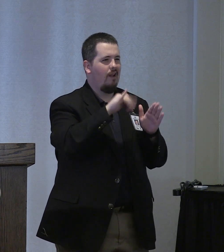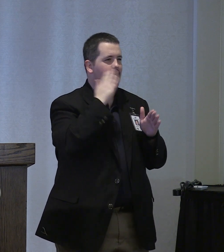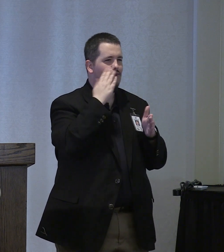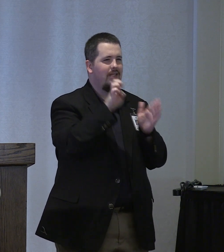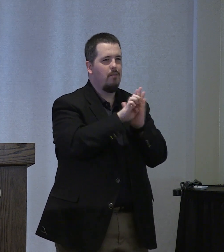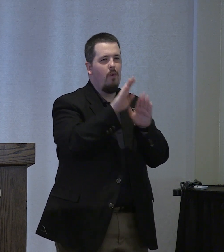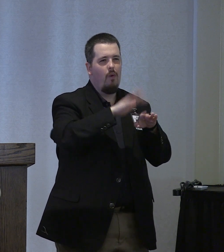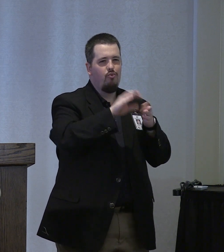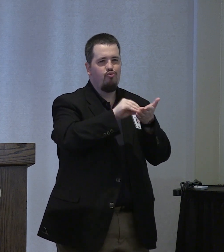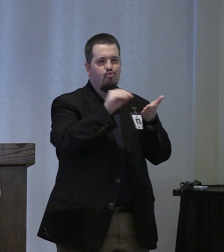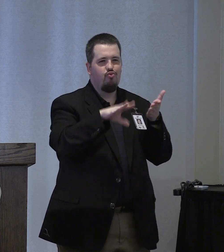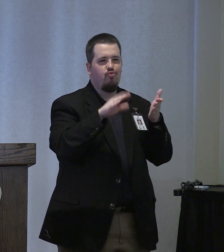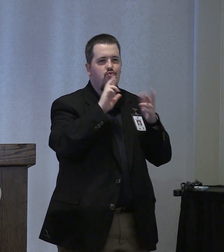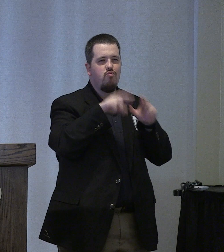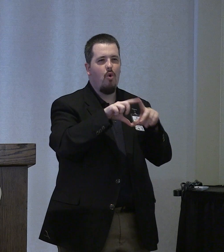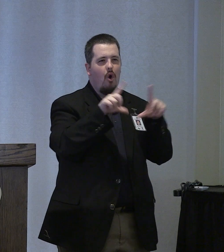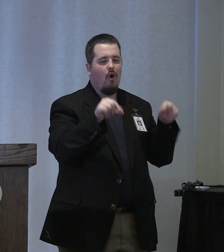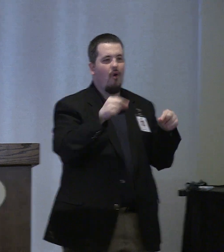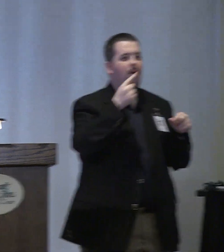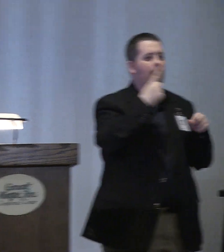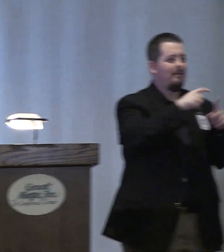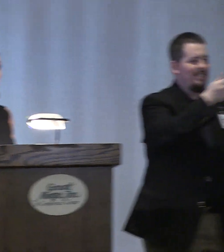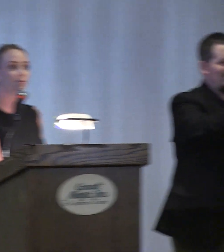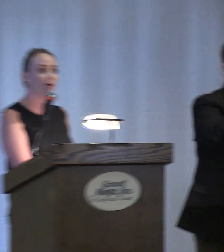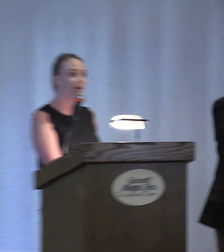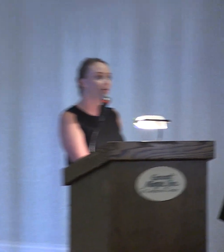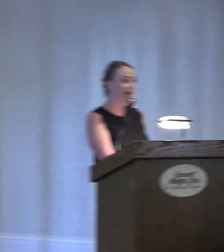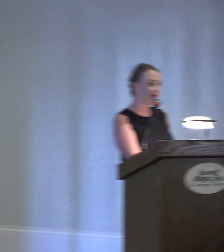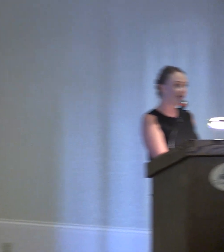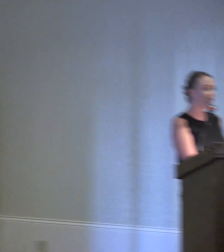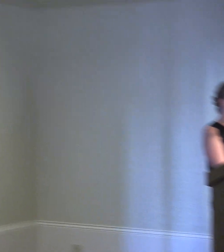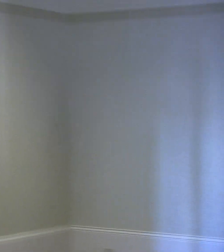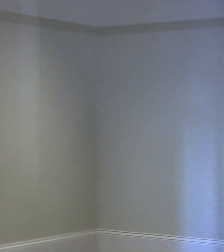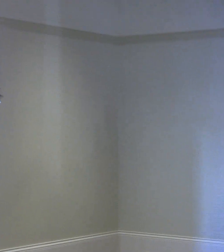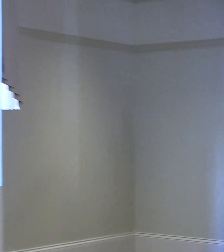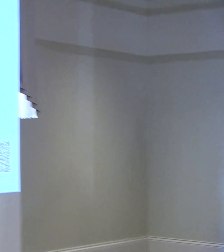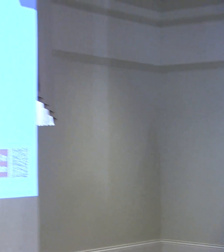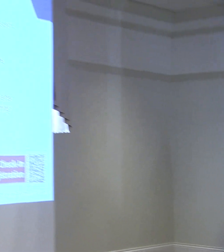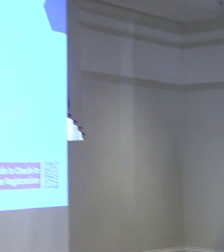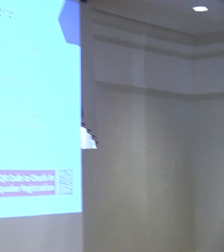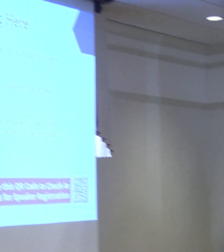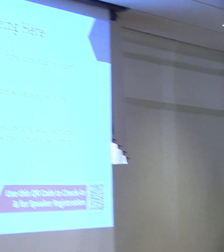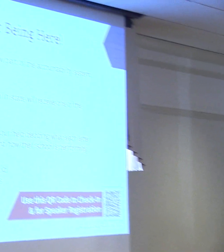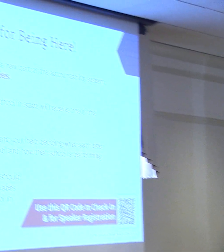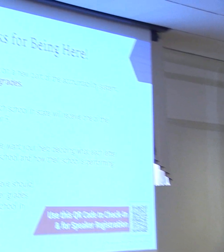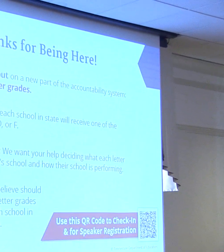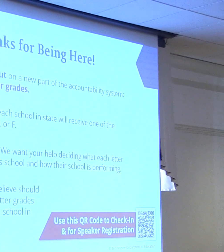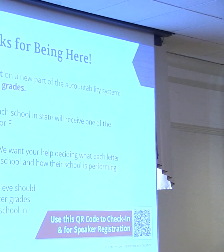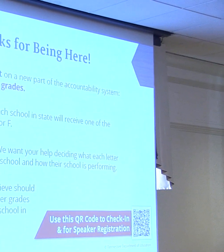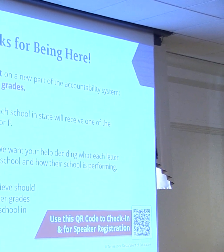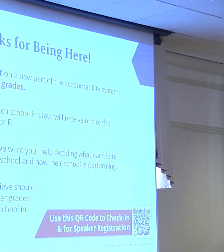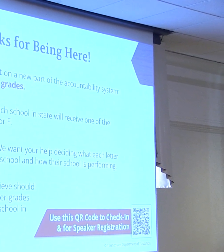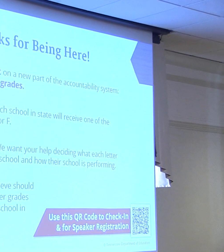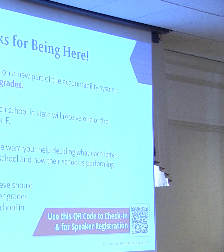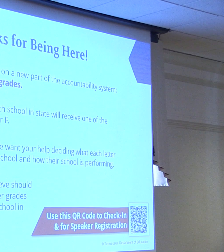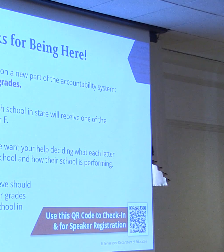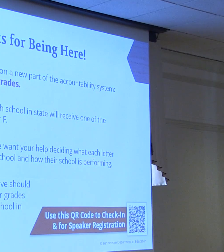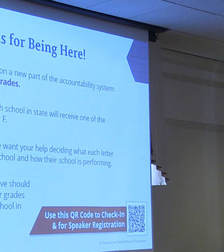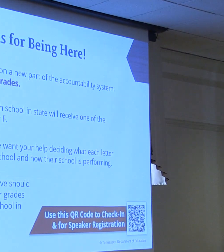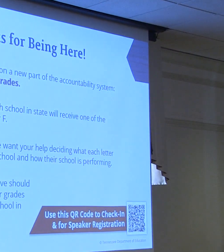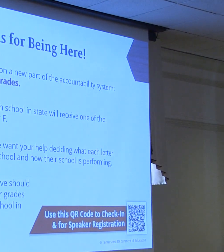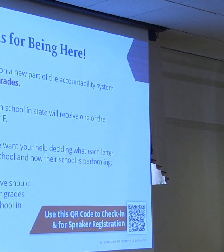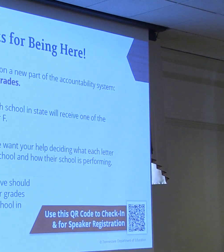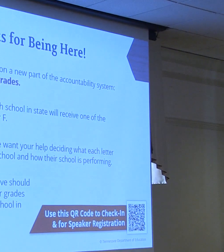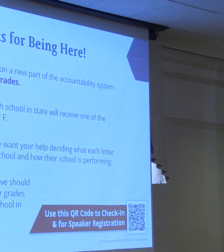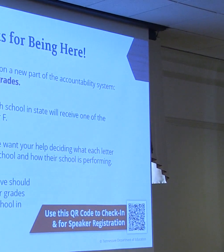report card for schools in tennessee so schools will later this fall receive letter grade of a e